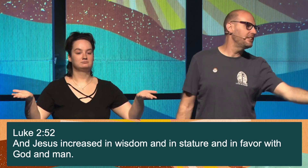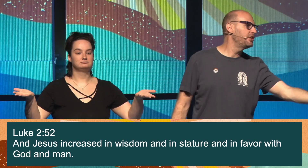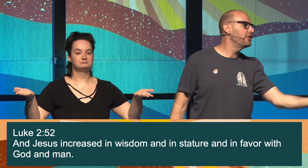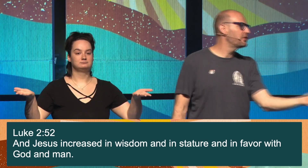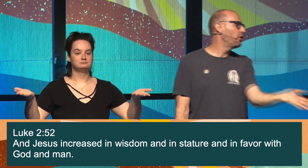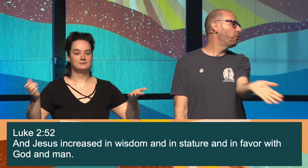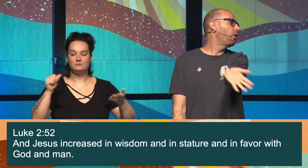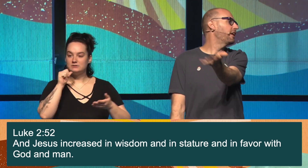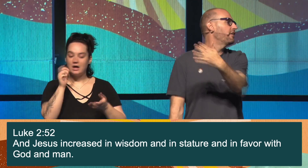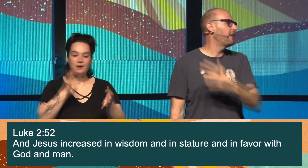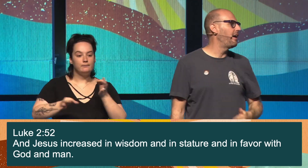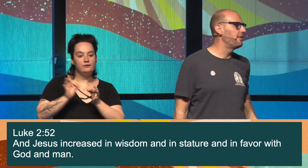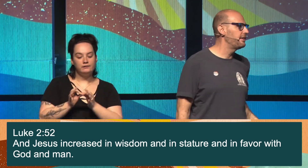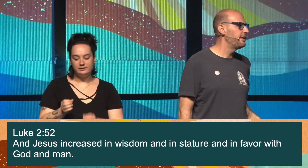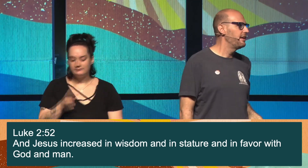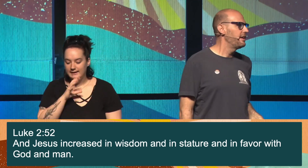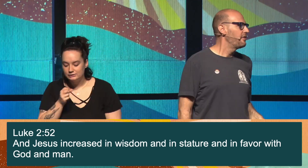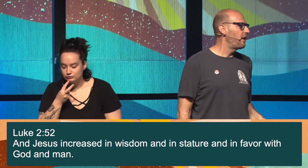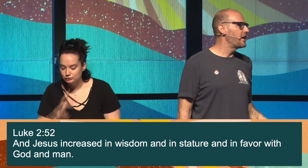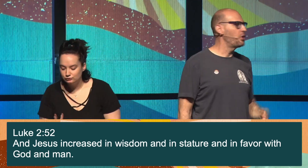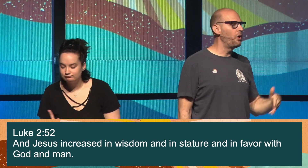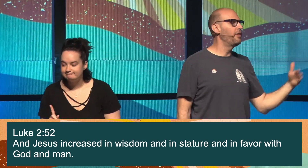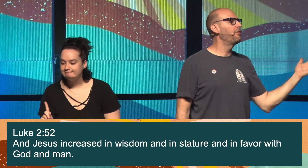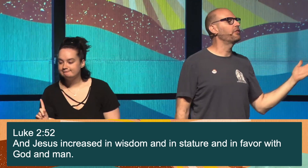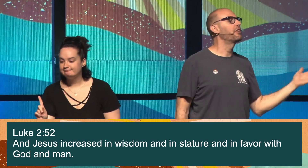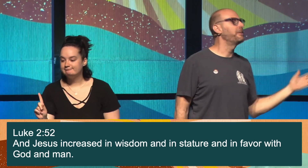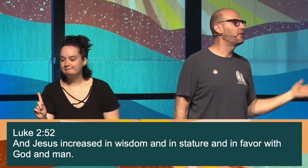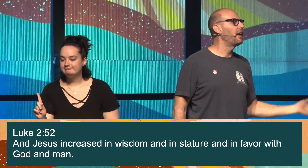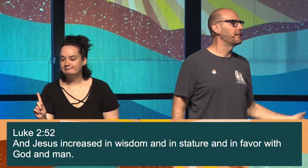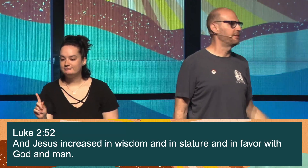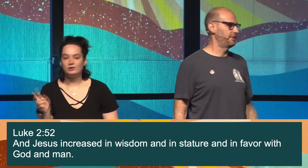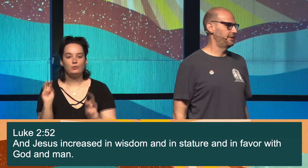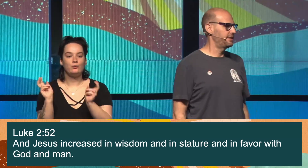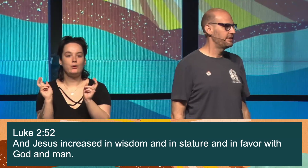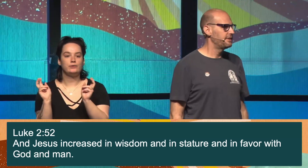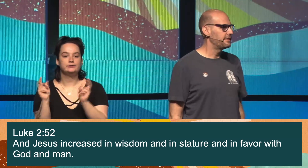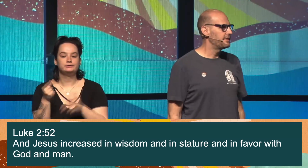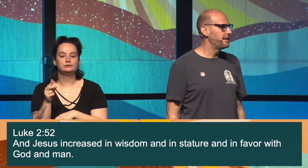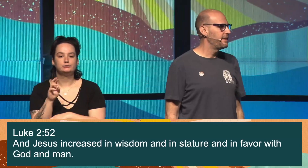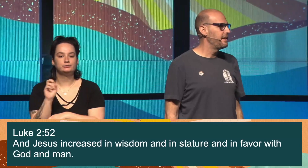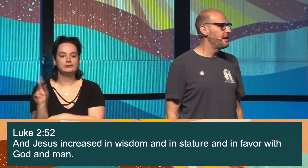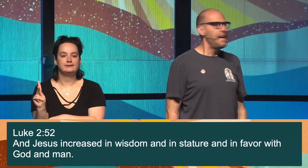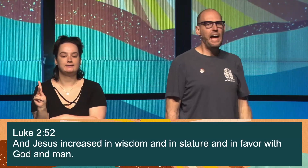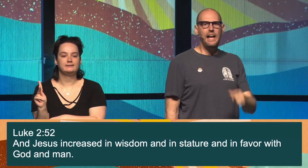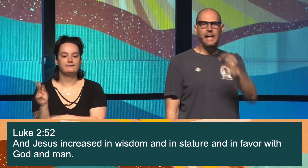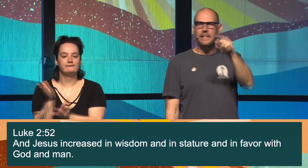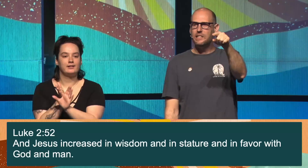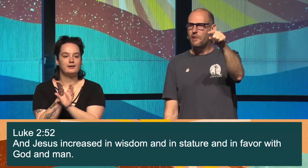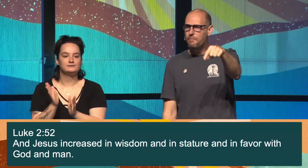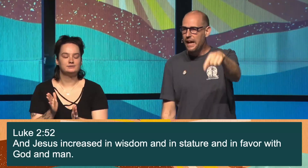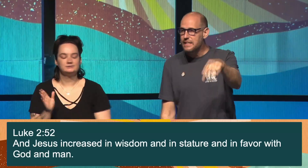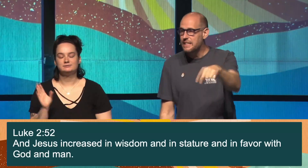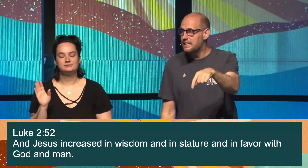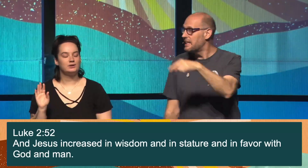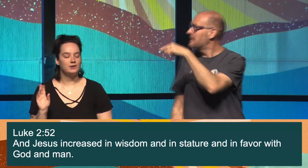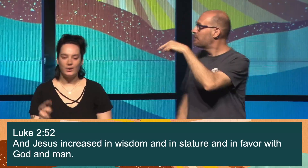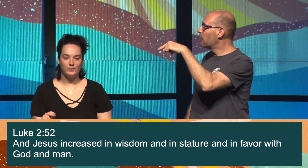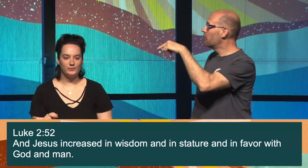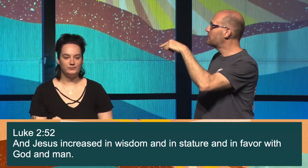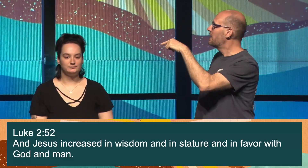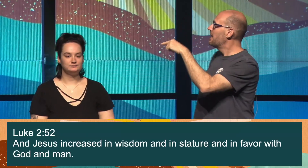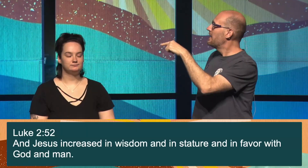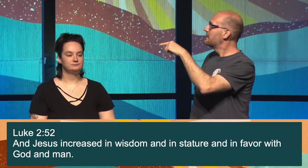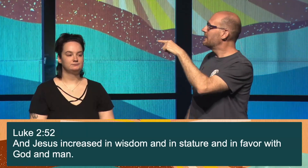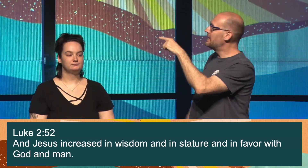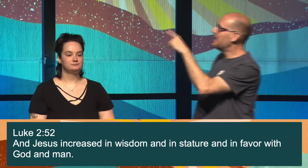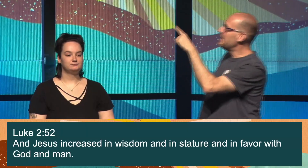wasn't at 2 years old walking around, right, quoting the Greek philosophers. And it's amazing that this